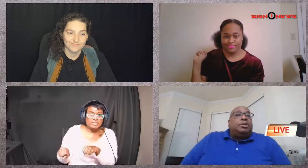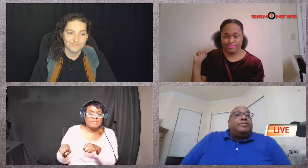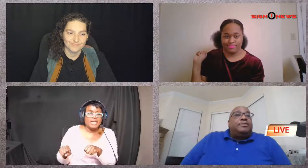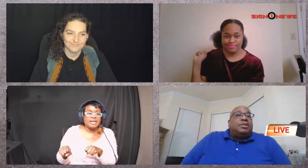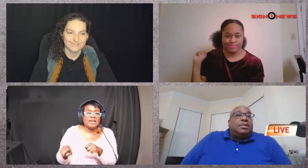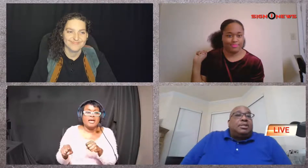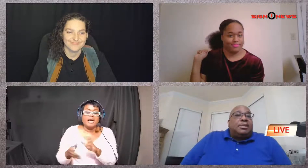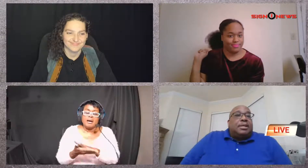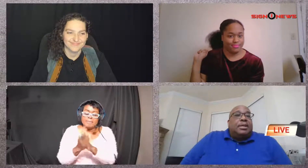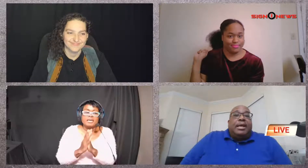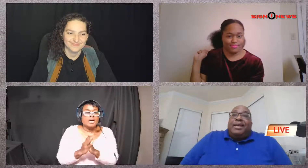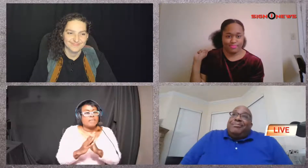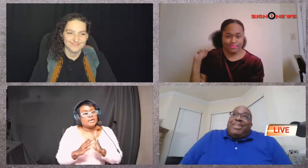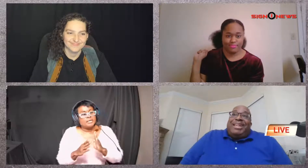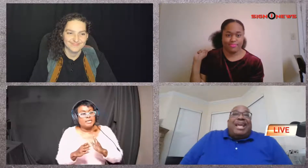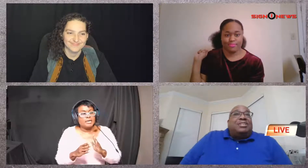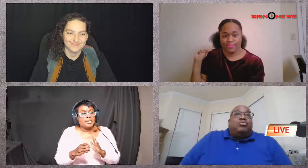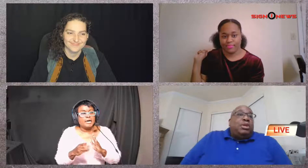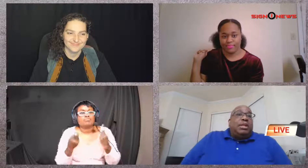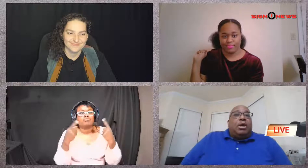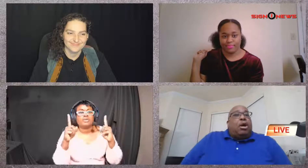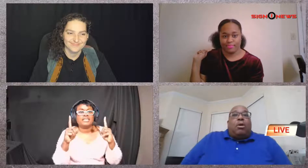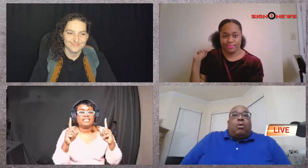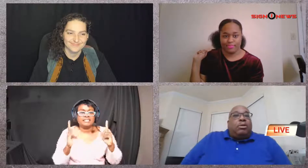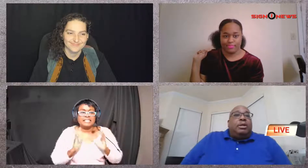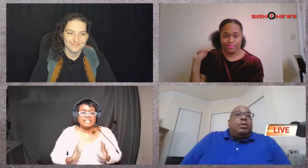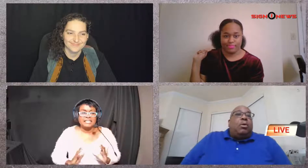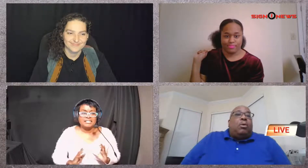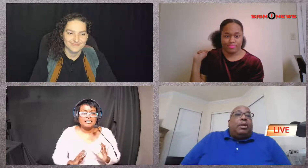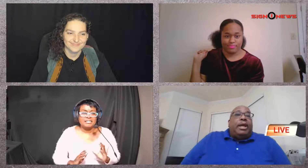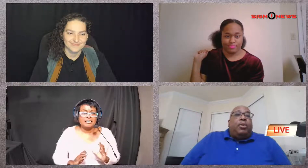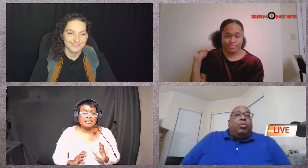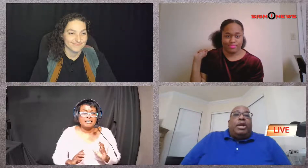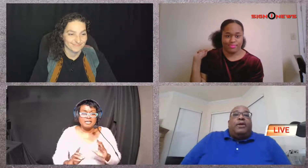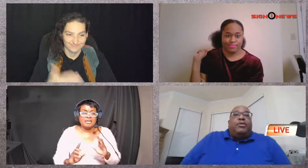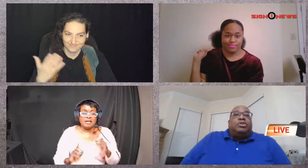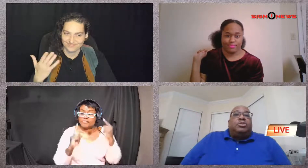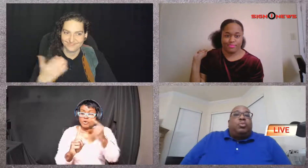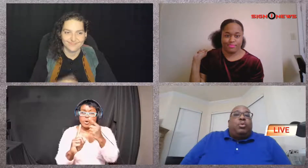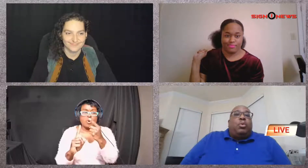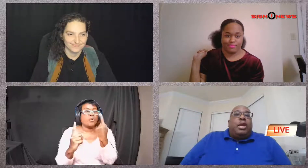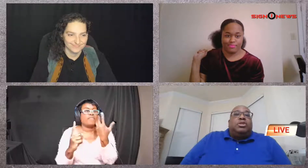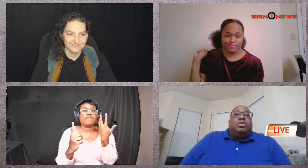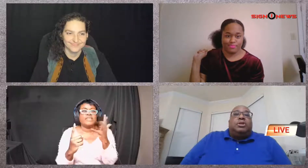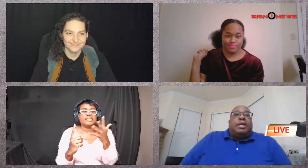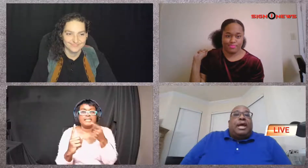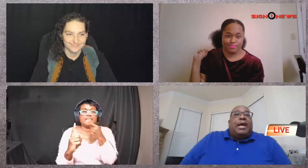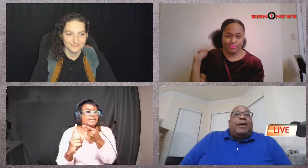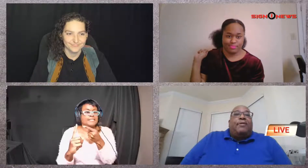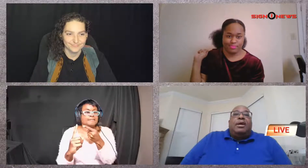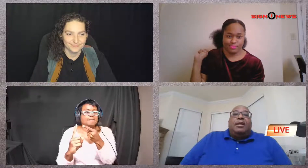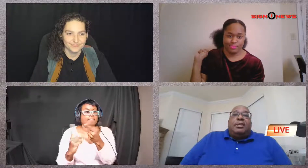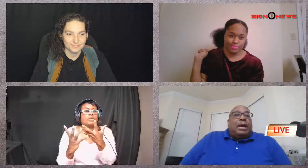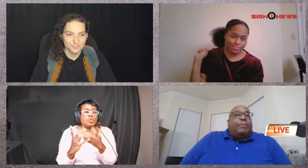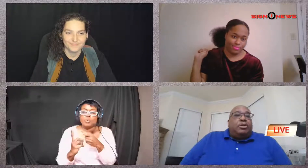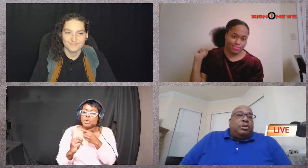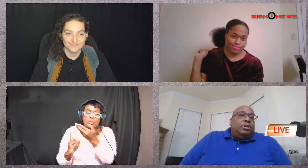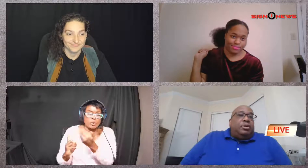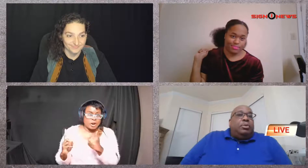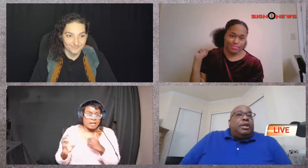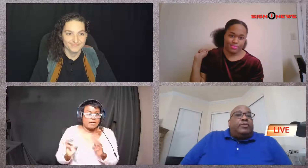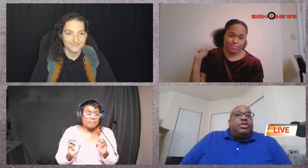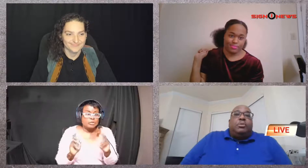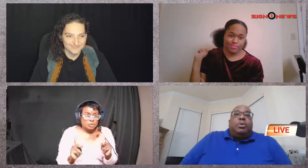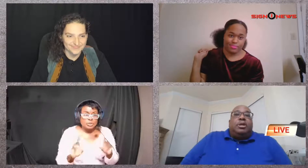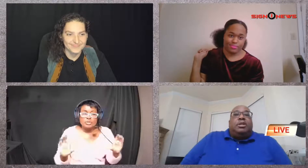a productive citizen. And that's really our only goal. And whatever we wanted Julia to have the